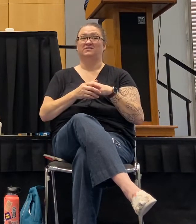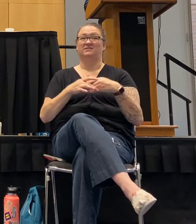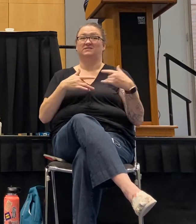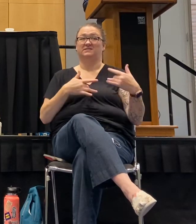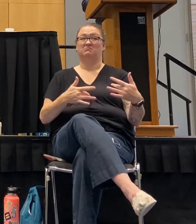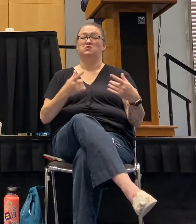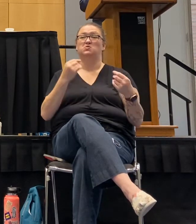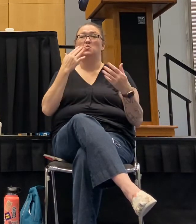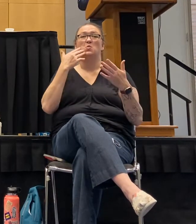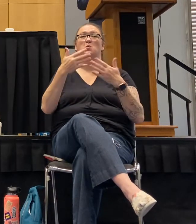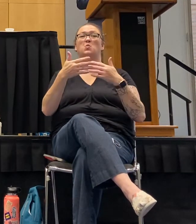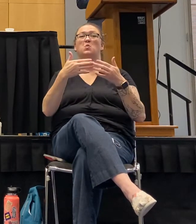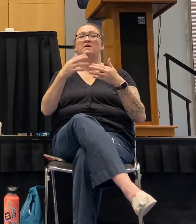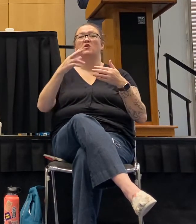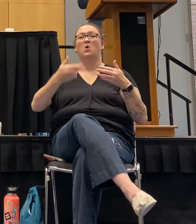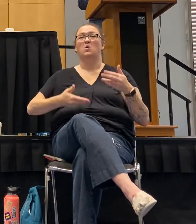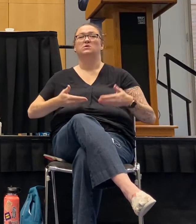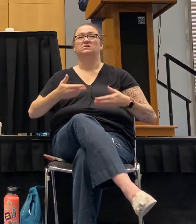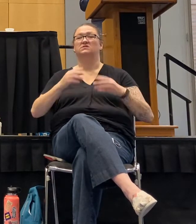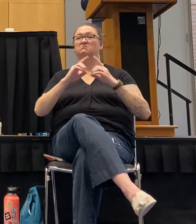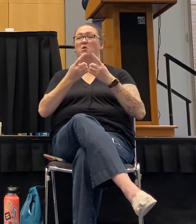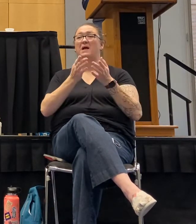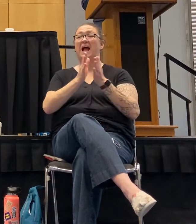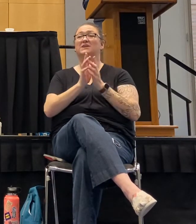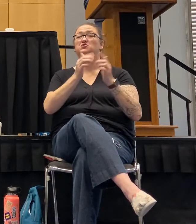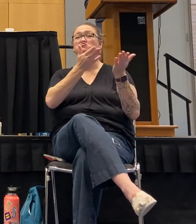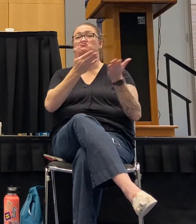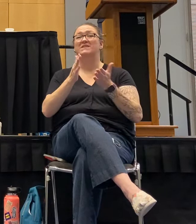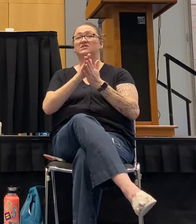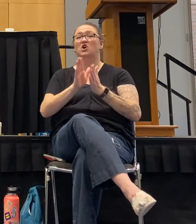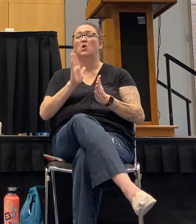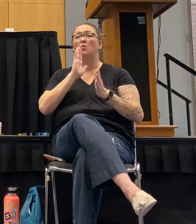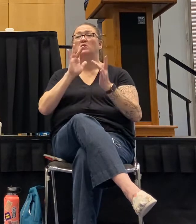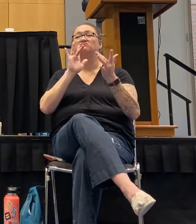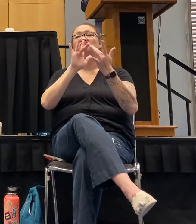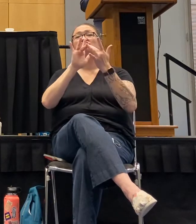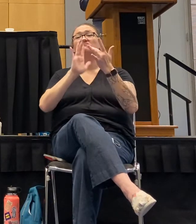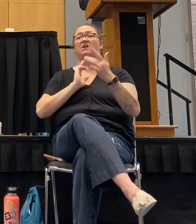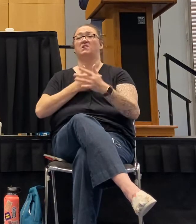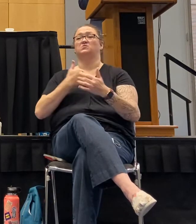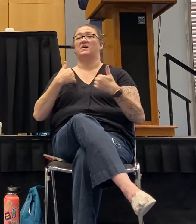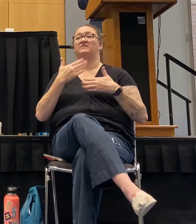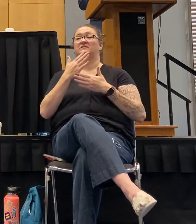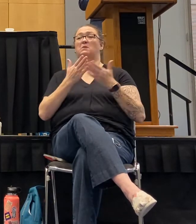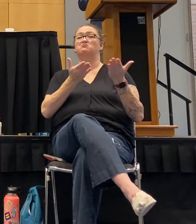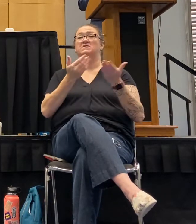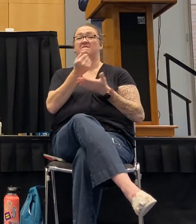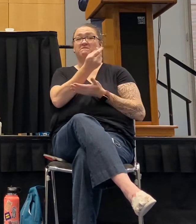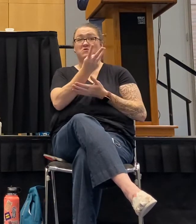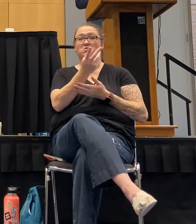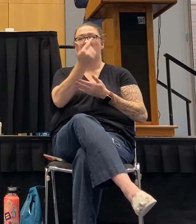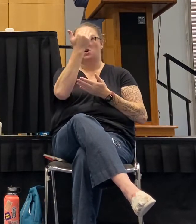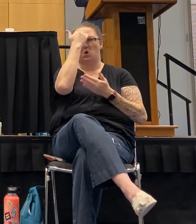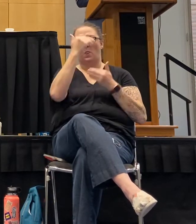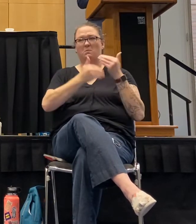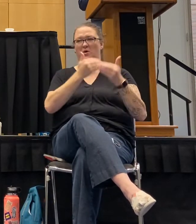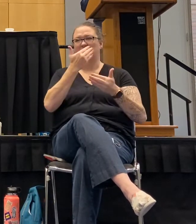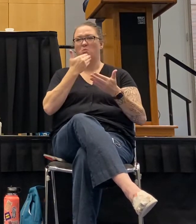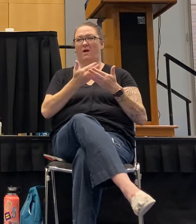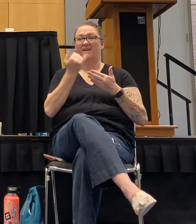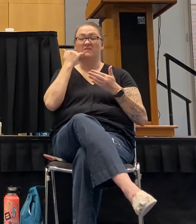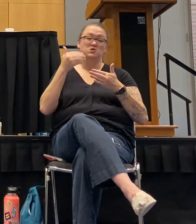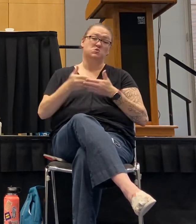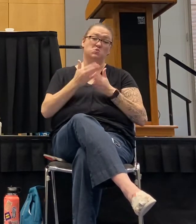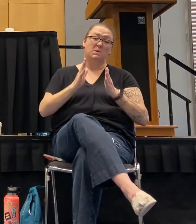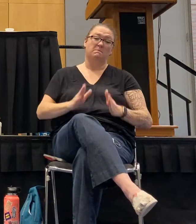typically, whatever host department is asking to bring that scholar will reach out to us. We have some who bring quite a few, and so they know the process well. If it's a